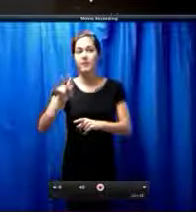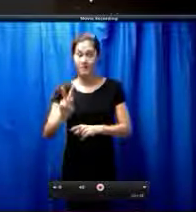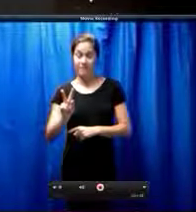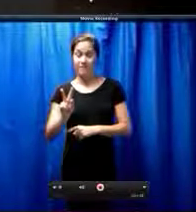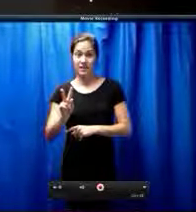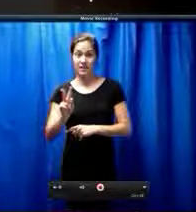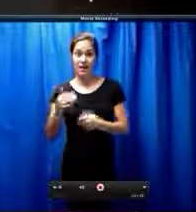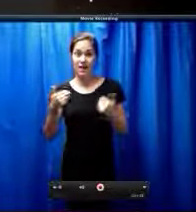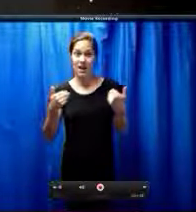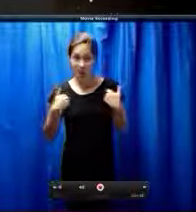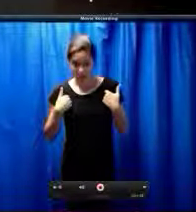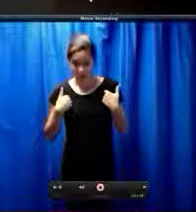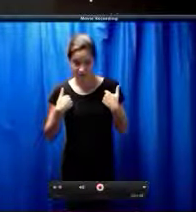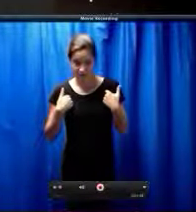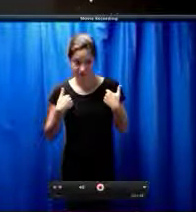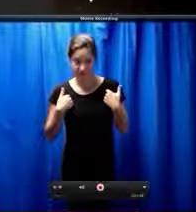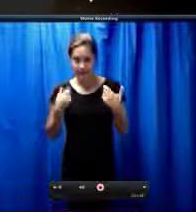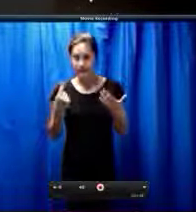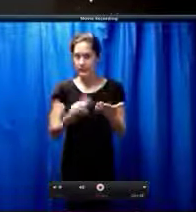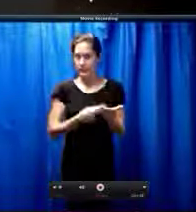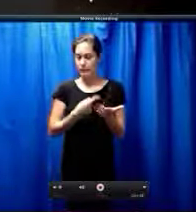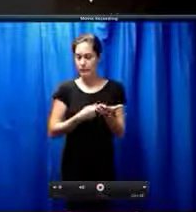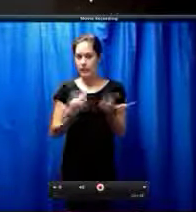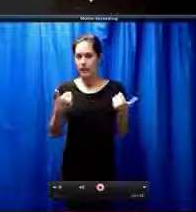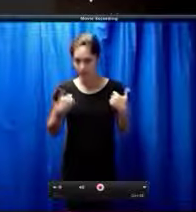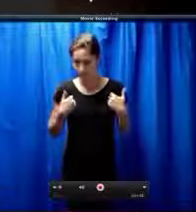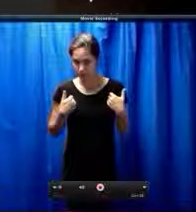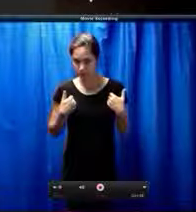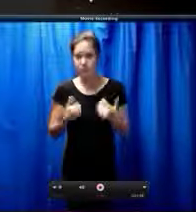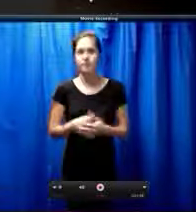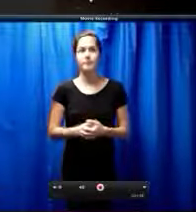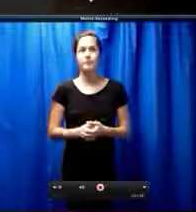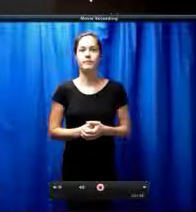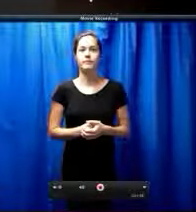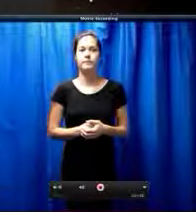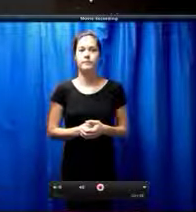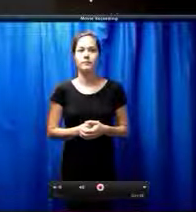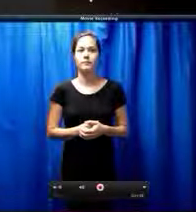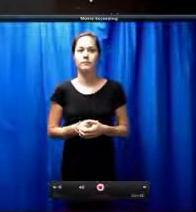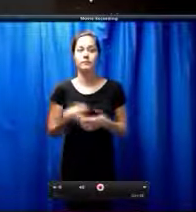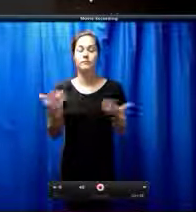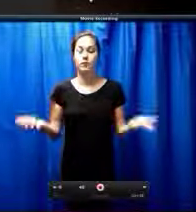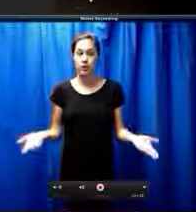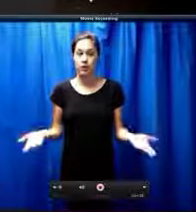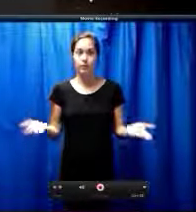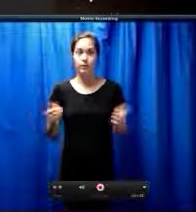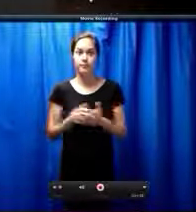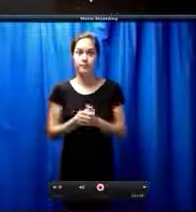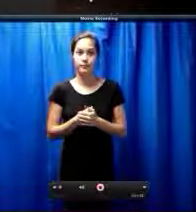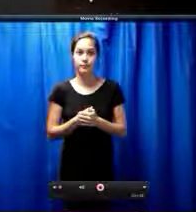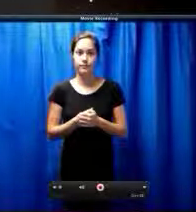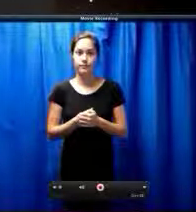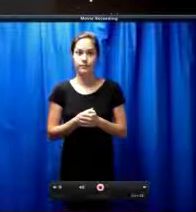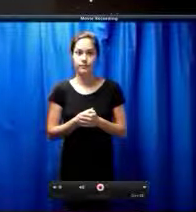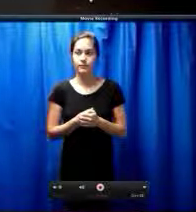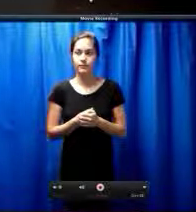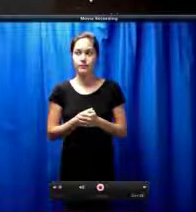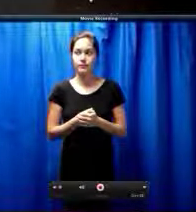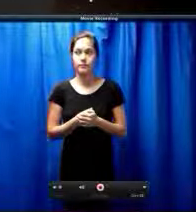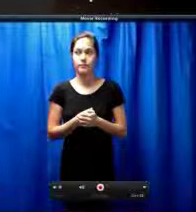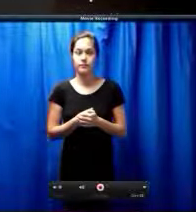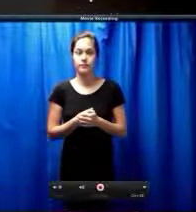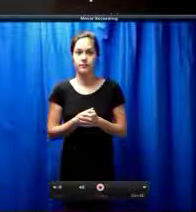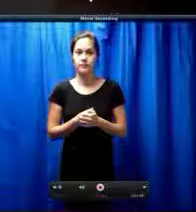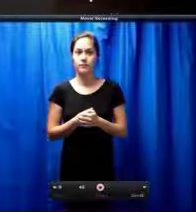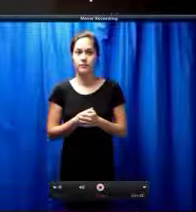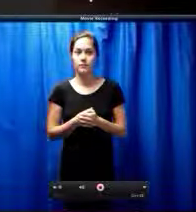Right. Exactly. Hello. So, because at some point it's going to happen, I